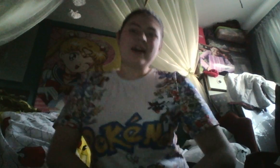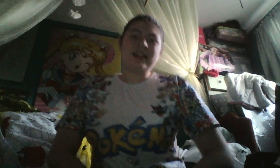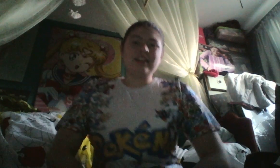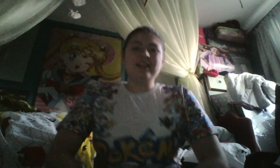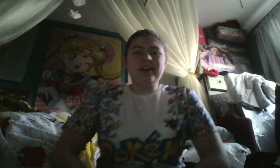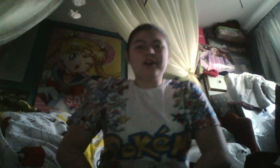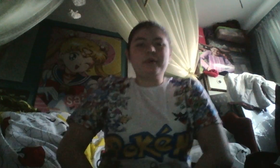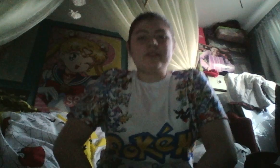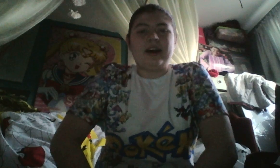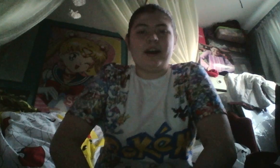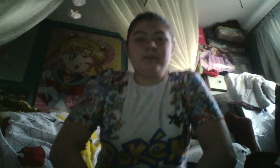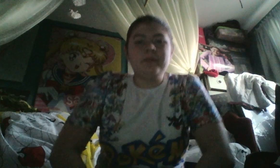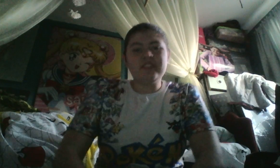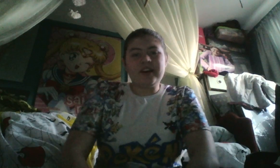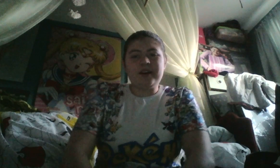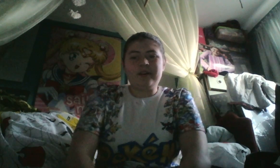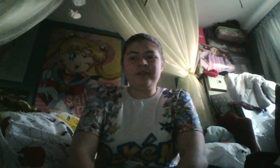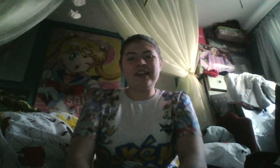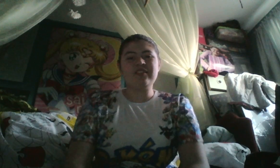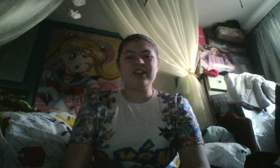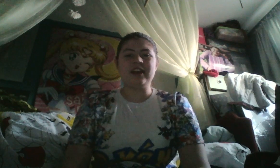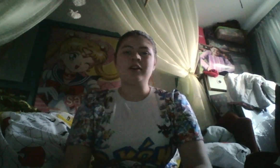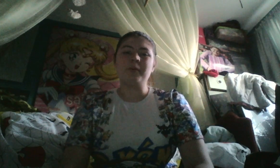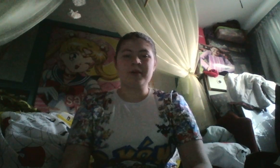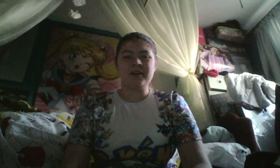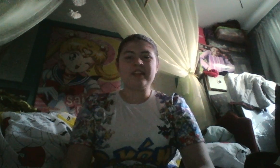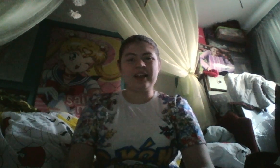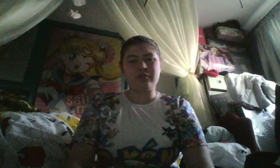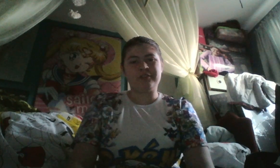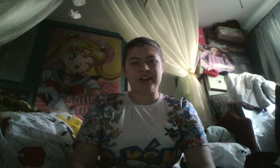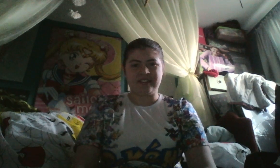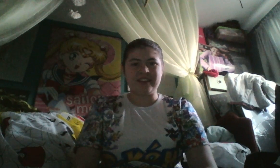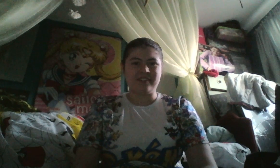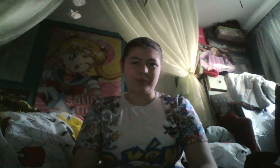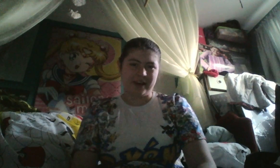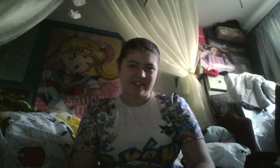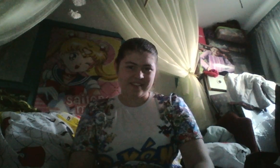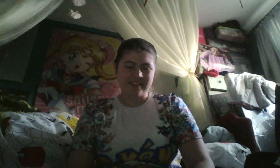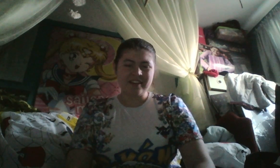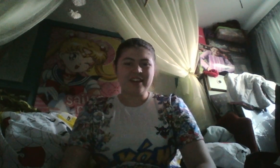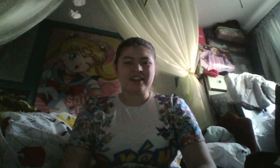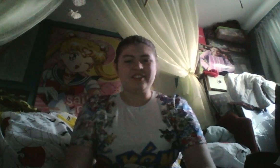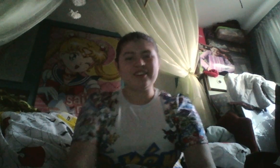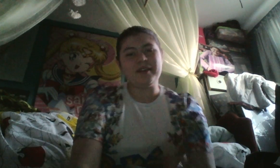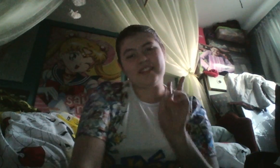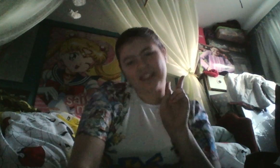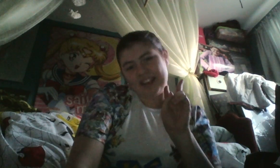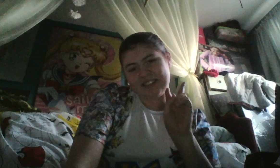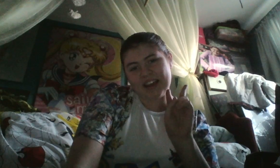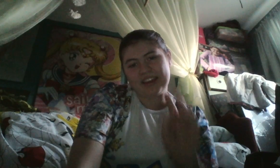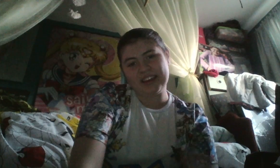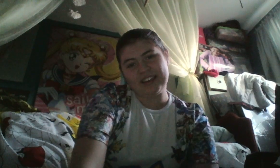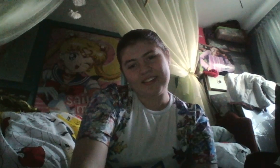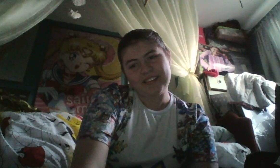Well, I hope this will help. So, next video, I'll be putting the letters we've learned into words. Enjoy. See you, signers!